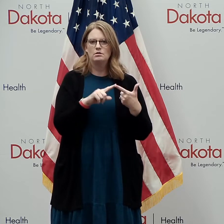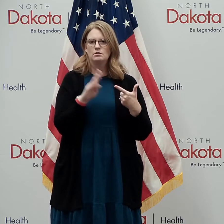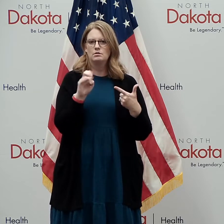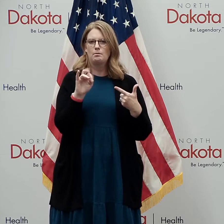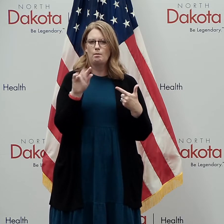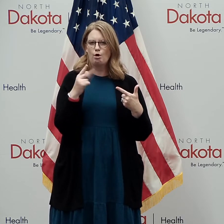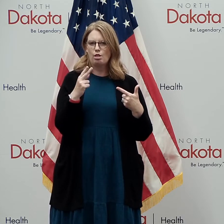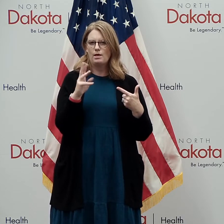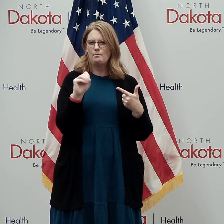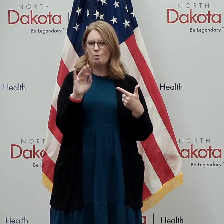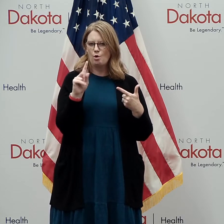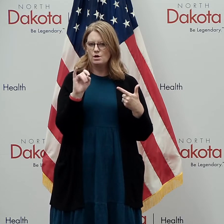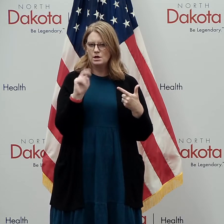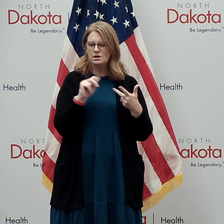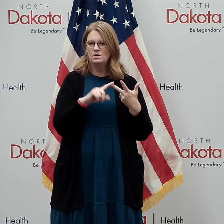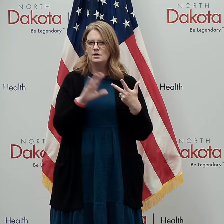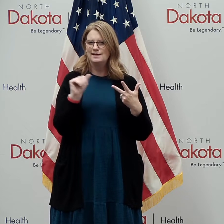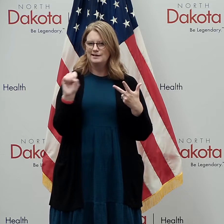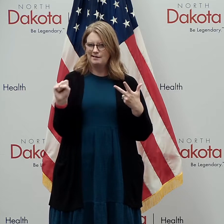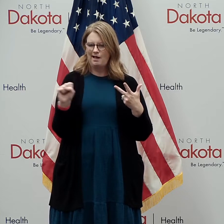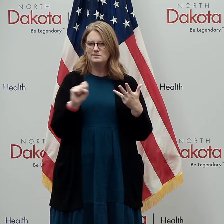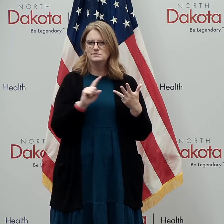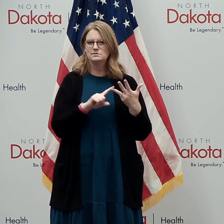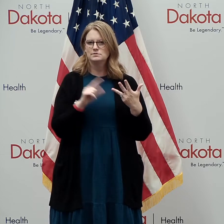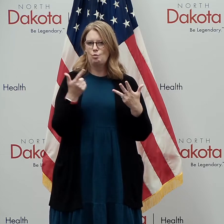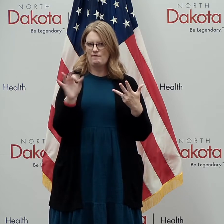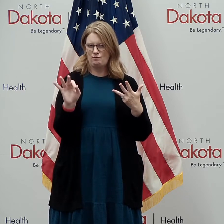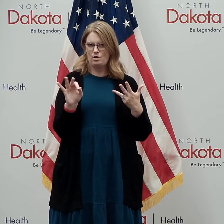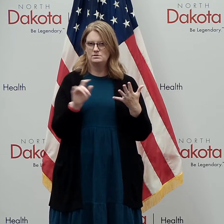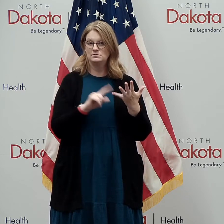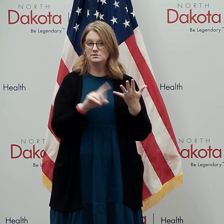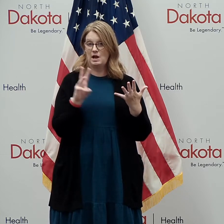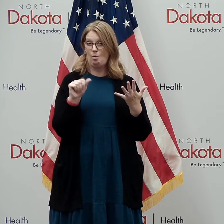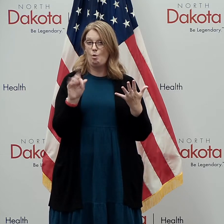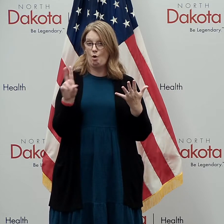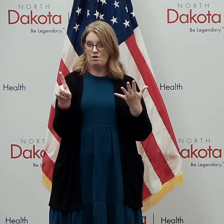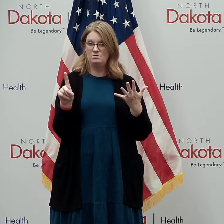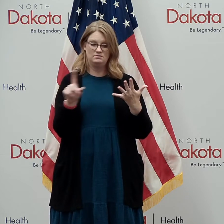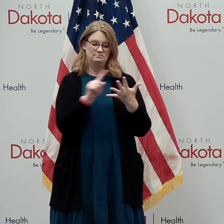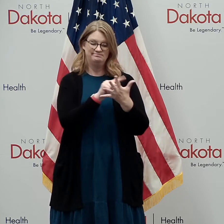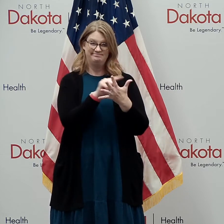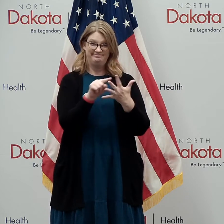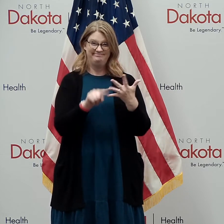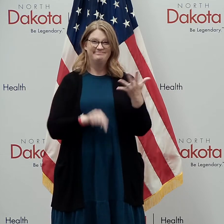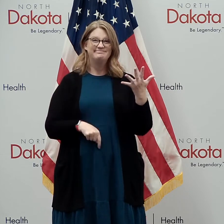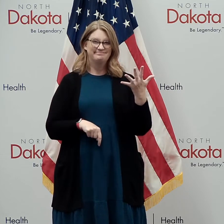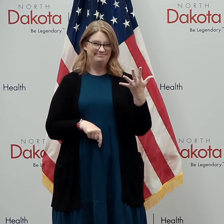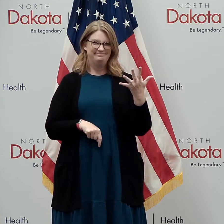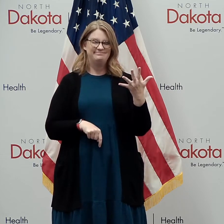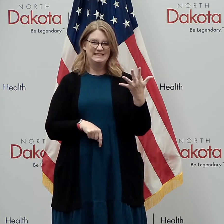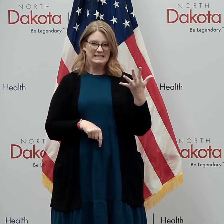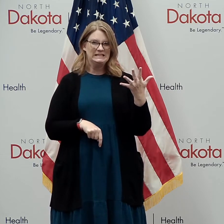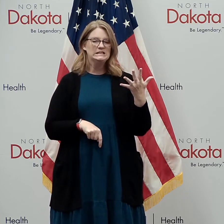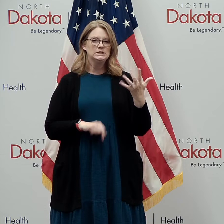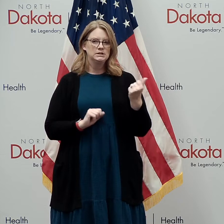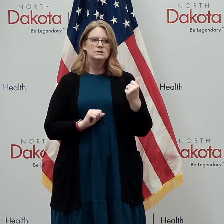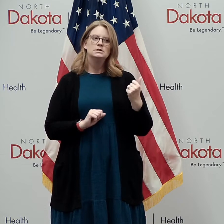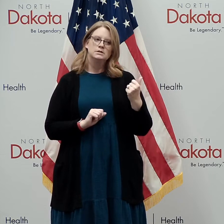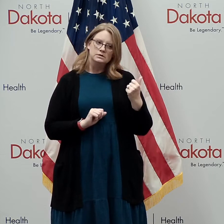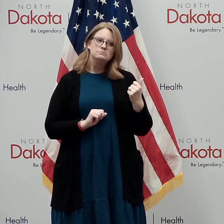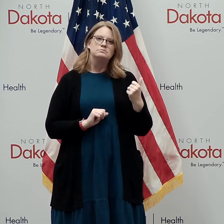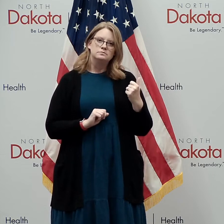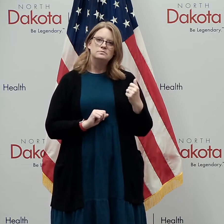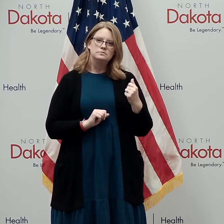Burley Morton, Cass, Grand Forks and Ward are the ones that if we were looking at it today, but we'll, like I said,